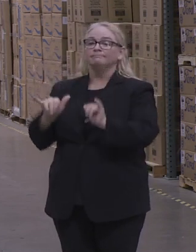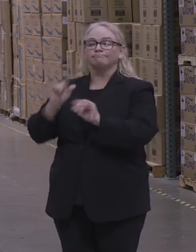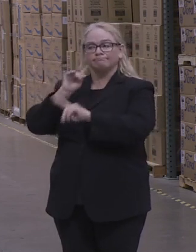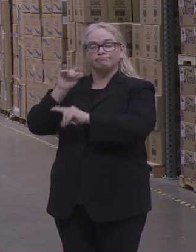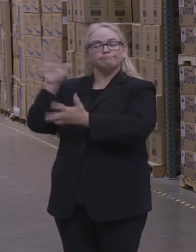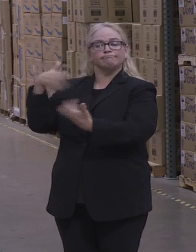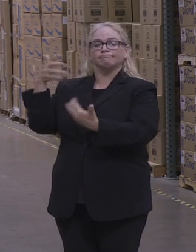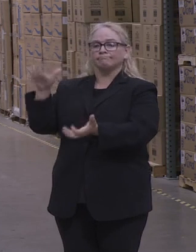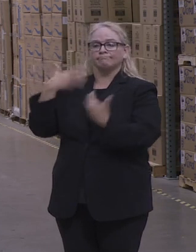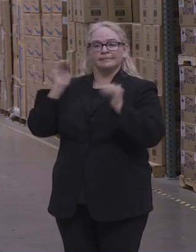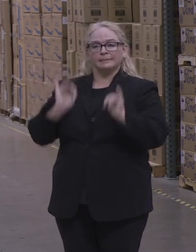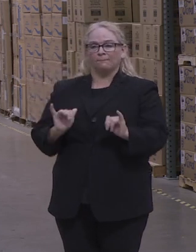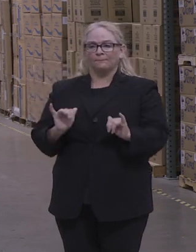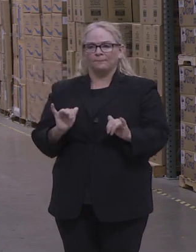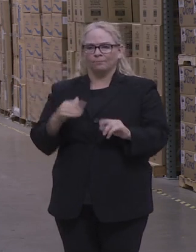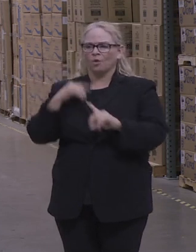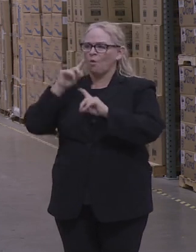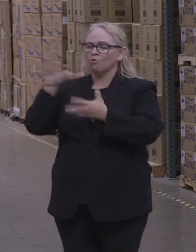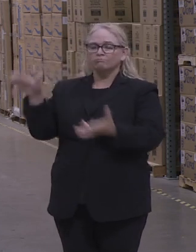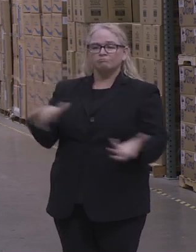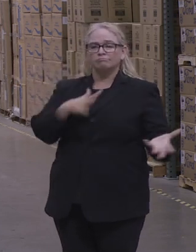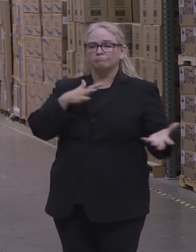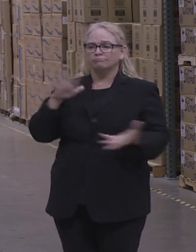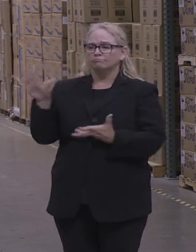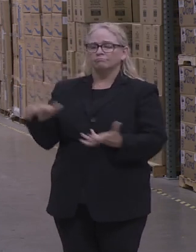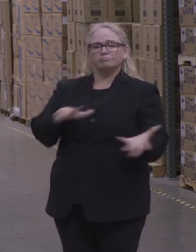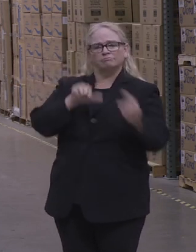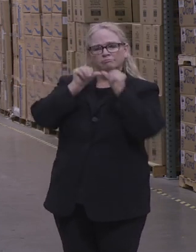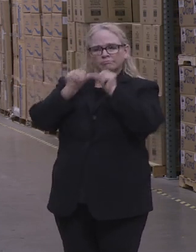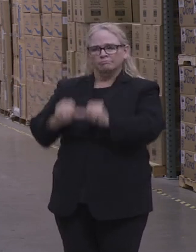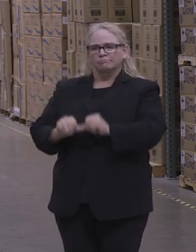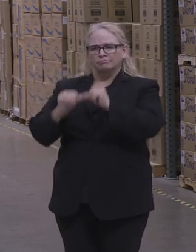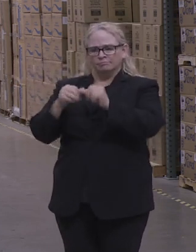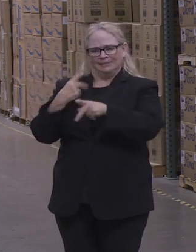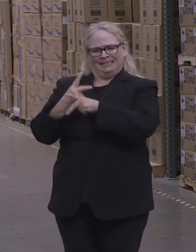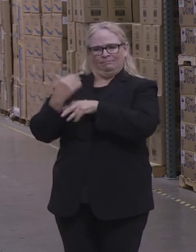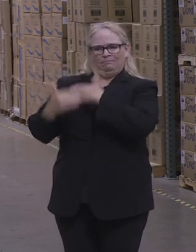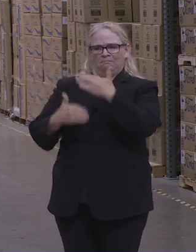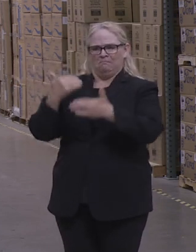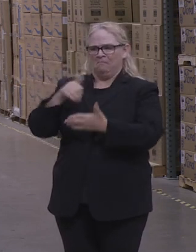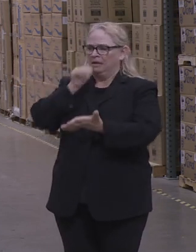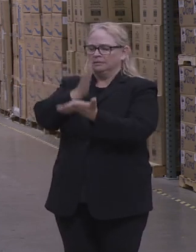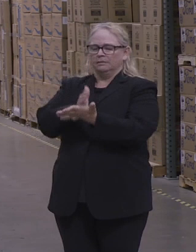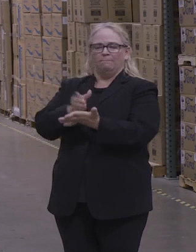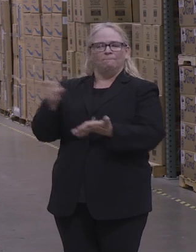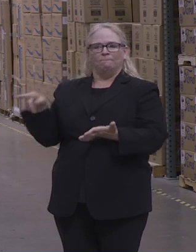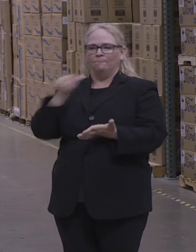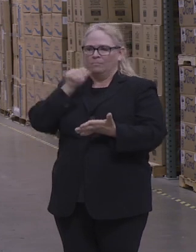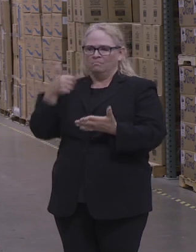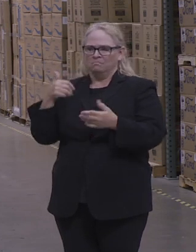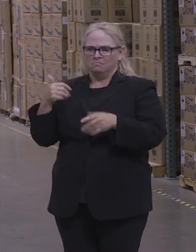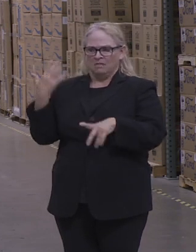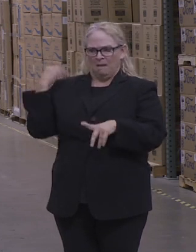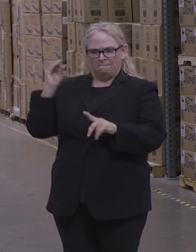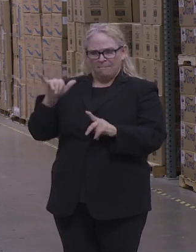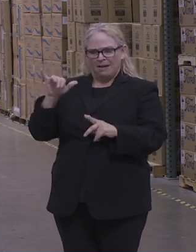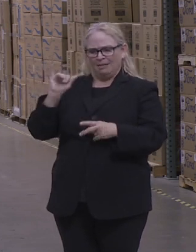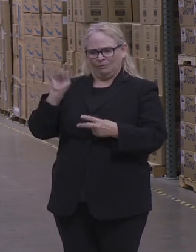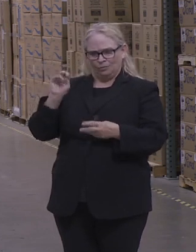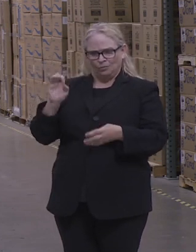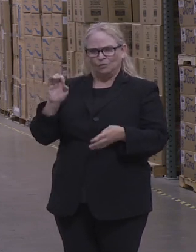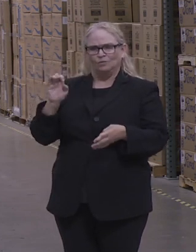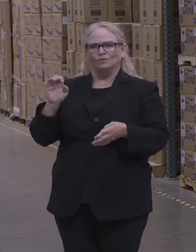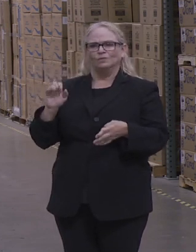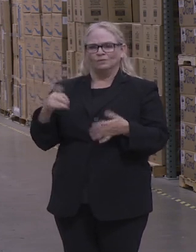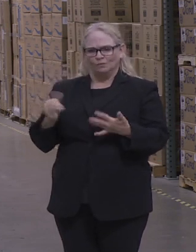consistent supply chain that would come into the state of California in May and June. And